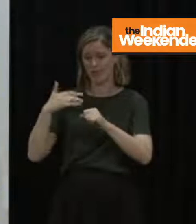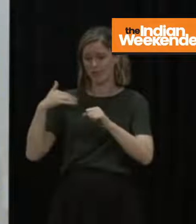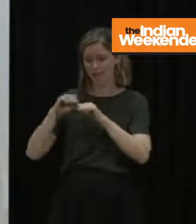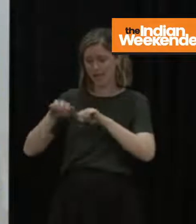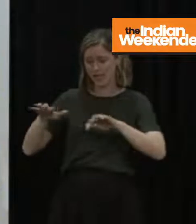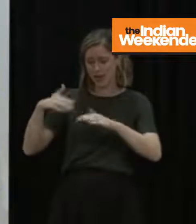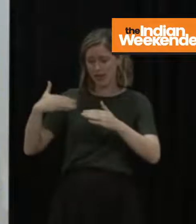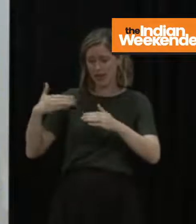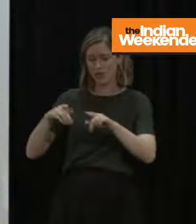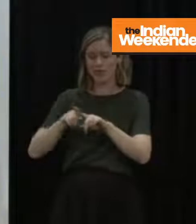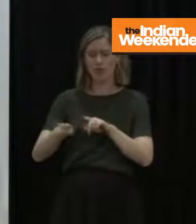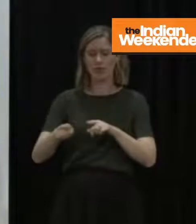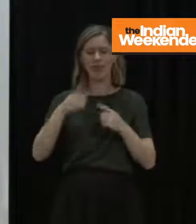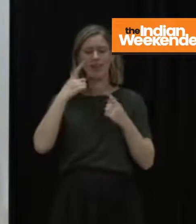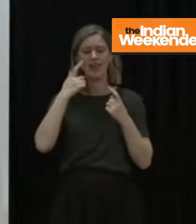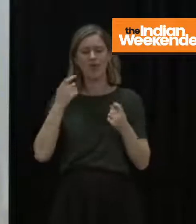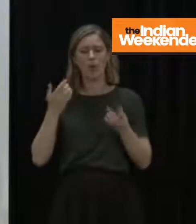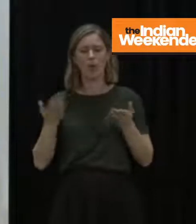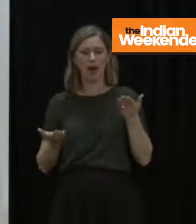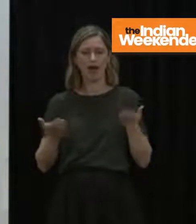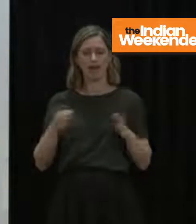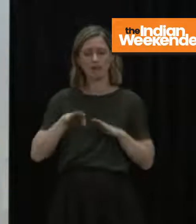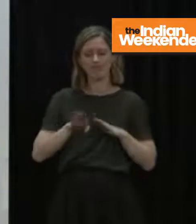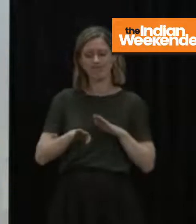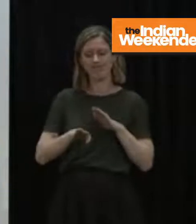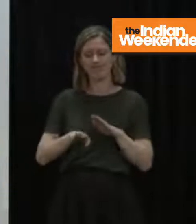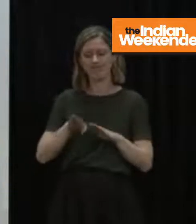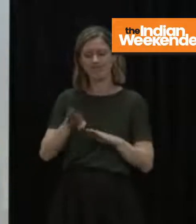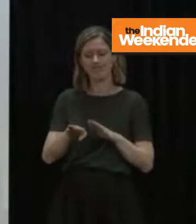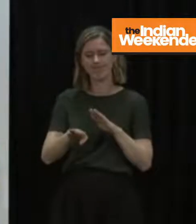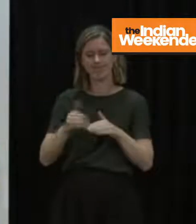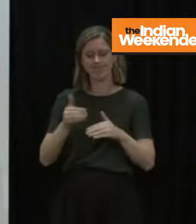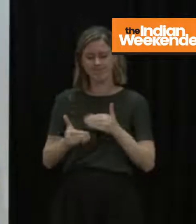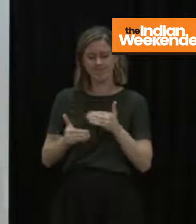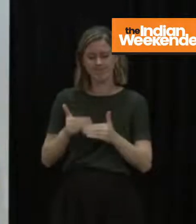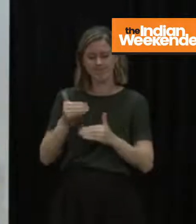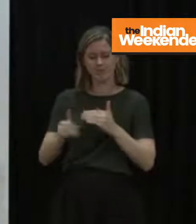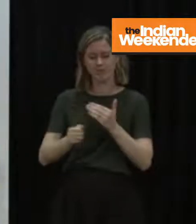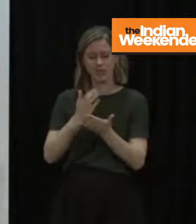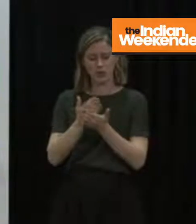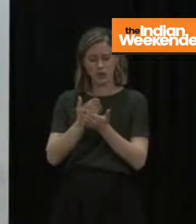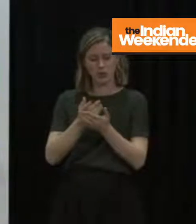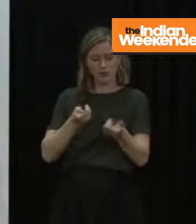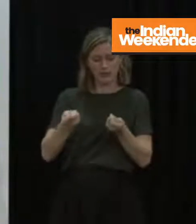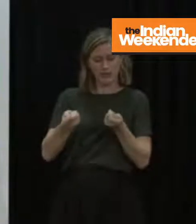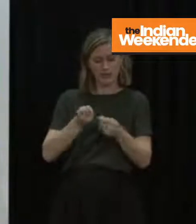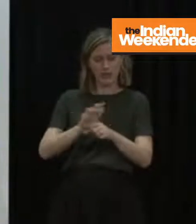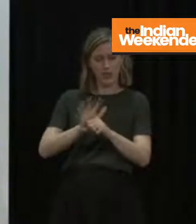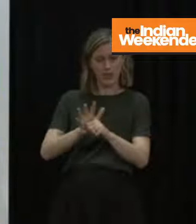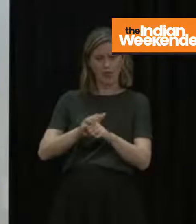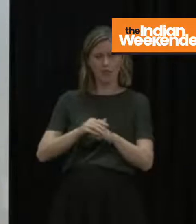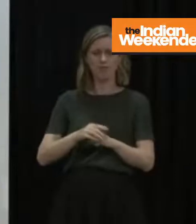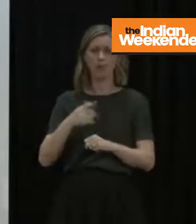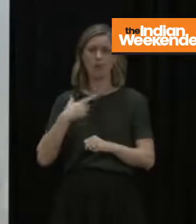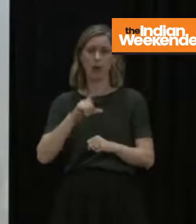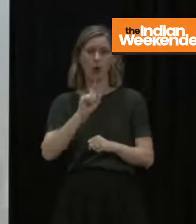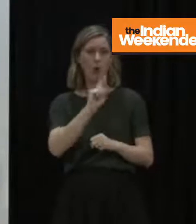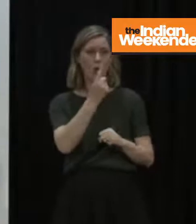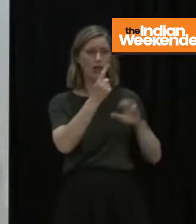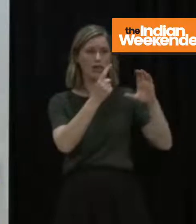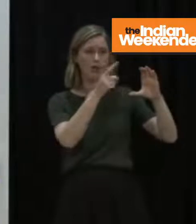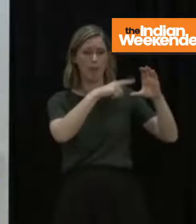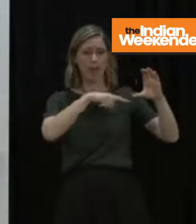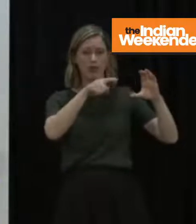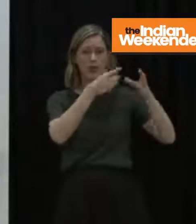careful, balanced, methodical approach to dealing with COVID. And so the reason why we've got the Auckland boundary coming down